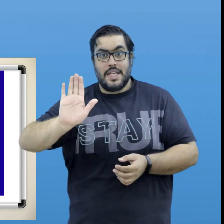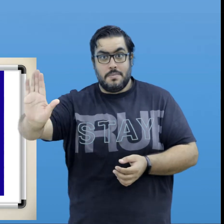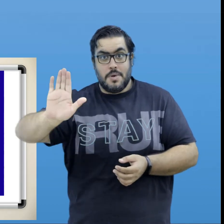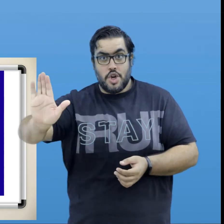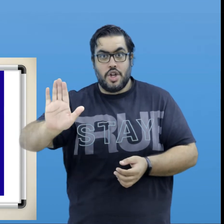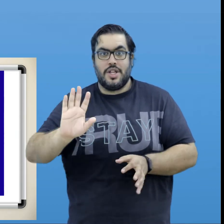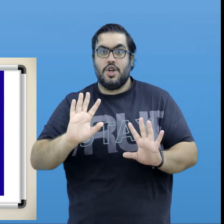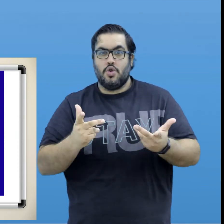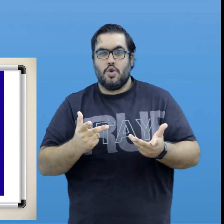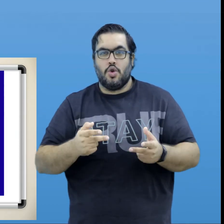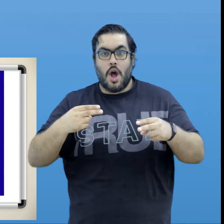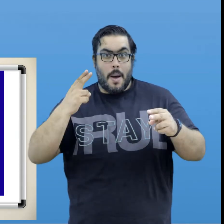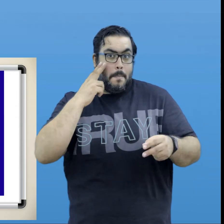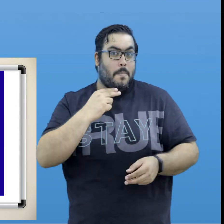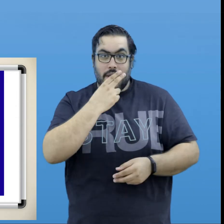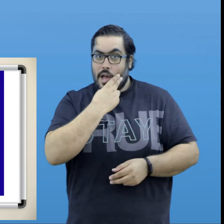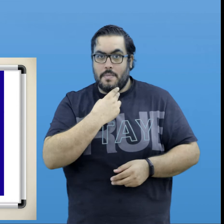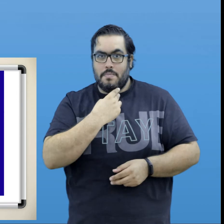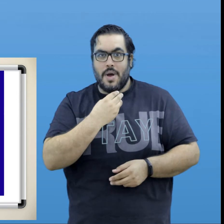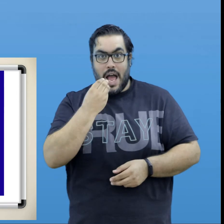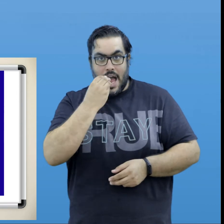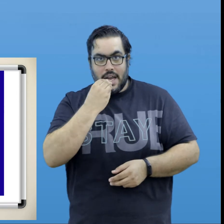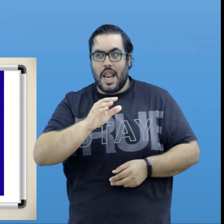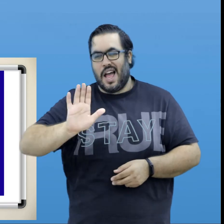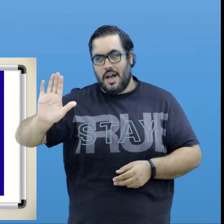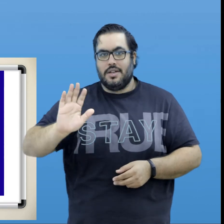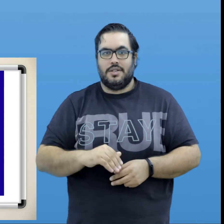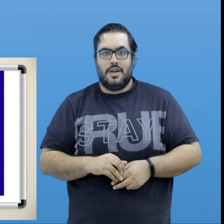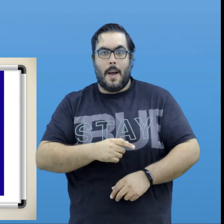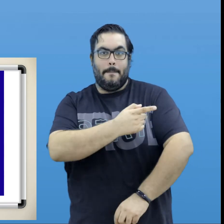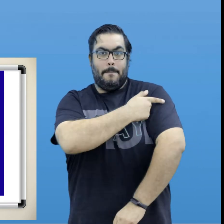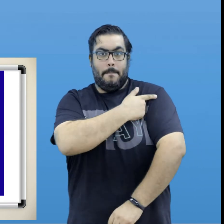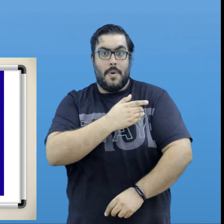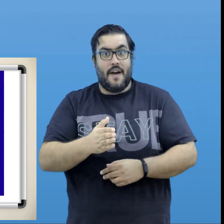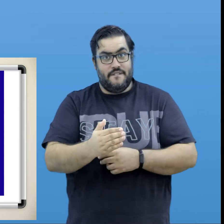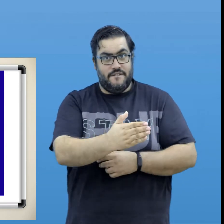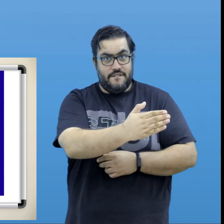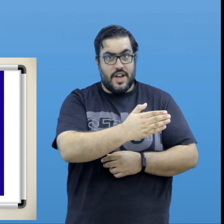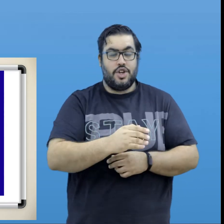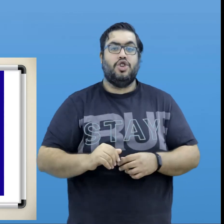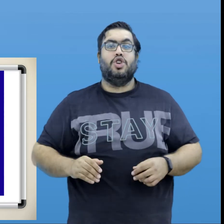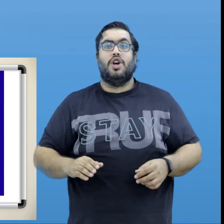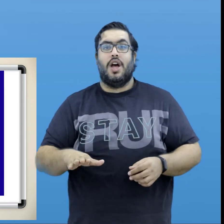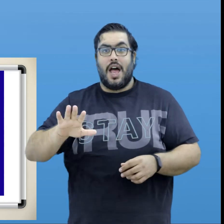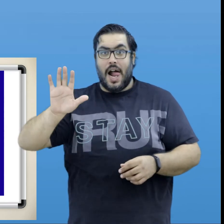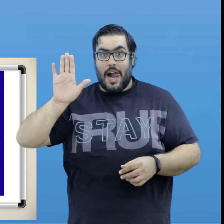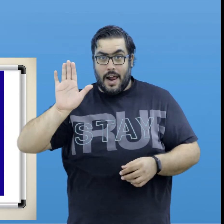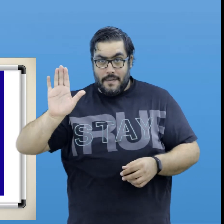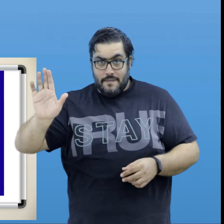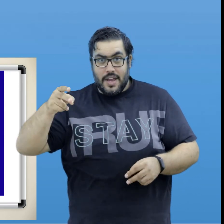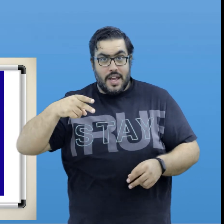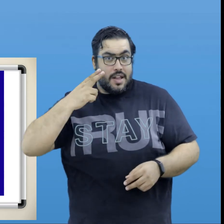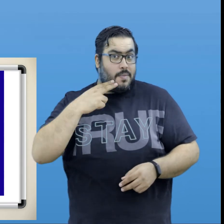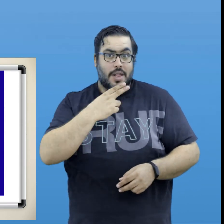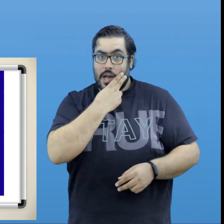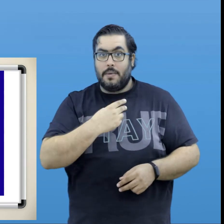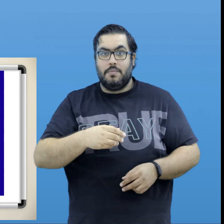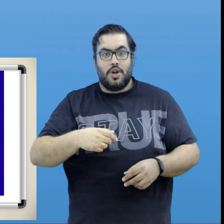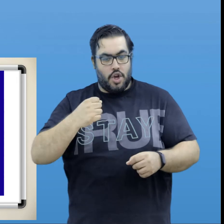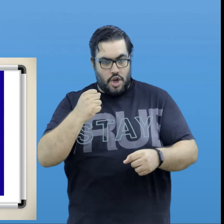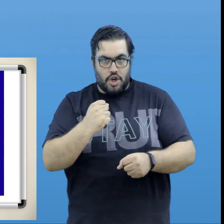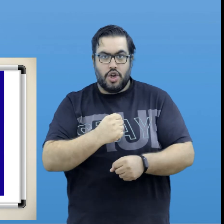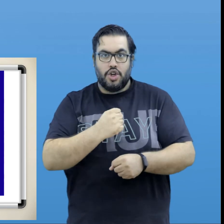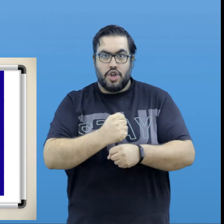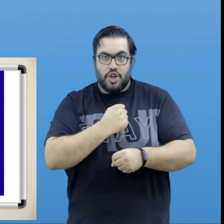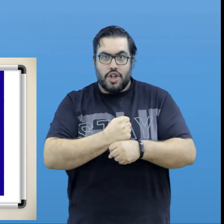making well. For example, fish is something of a specialty, with restaurants offering everything from grilled